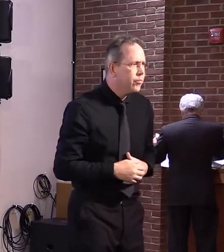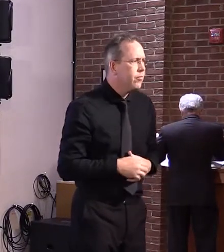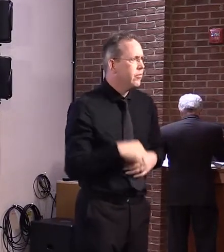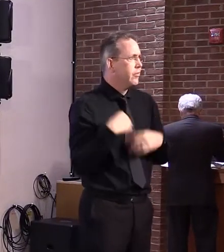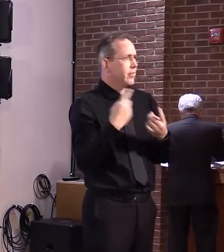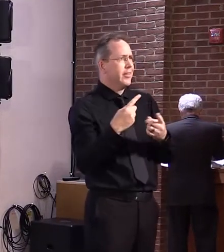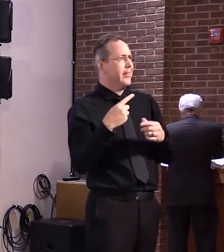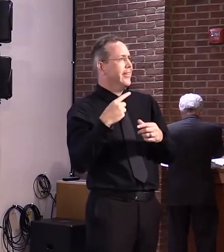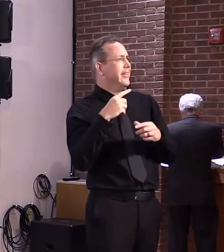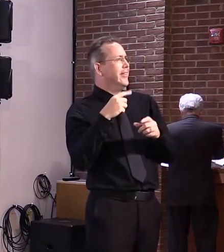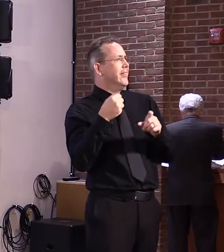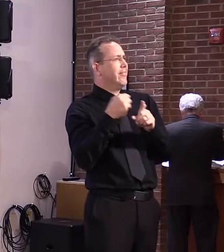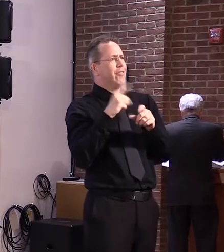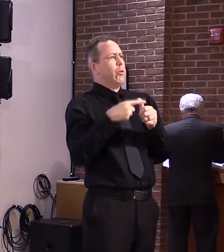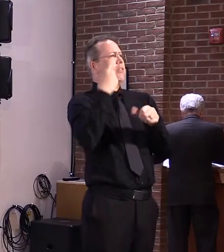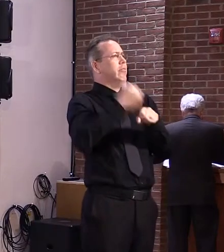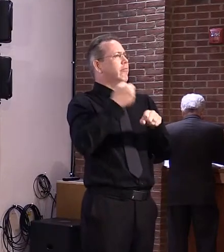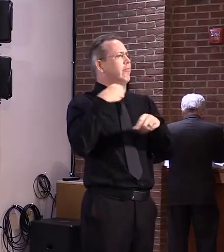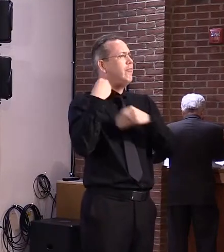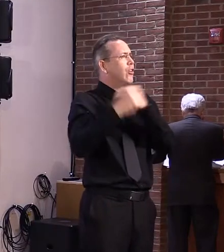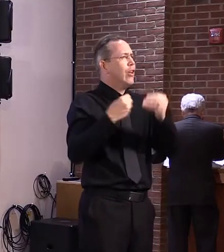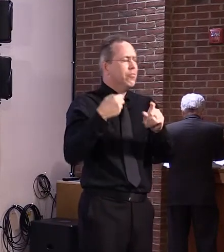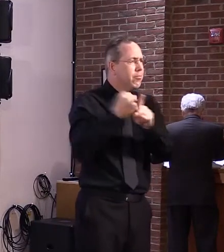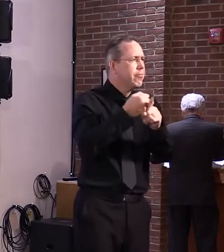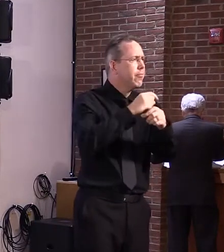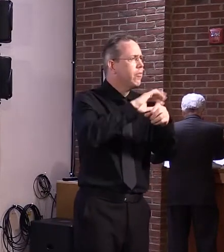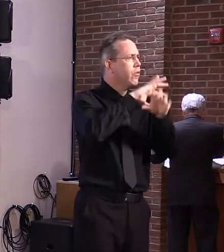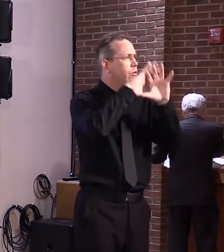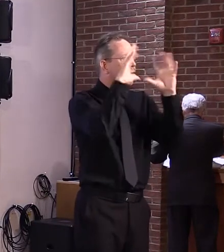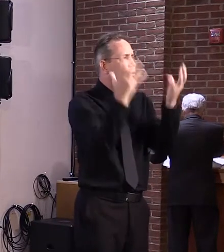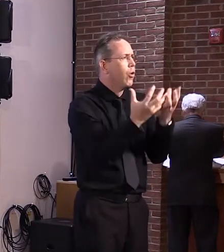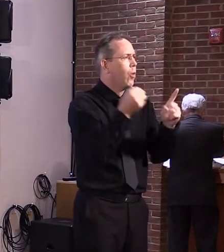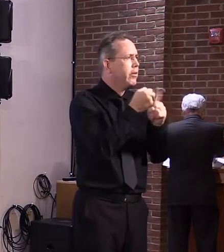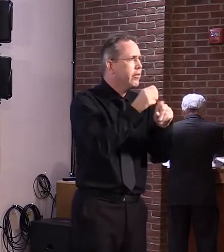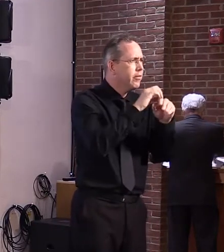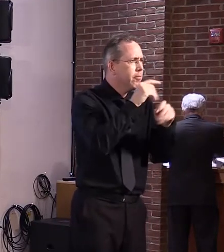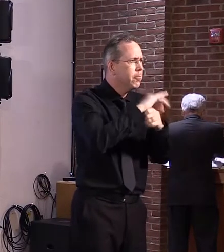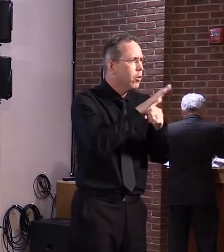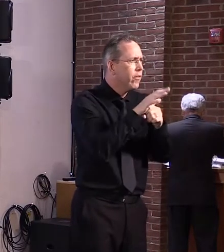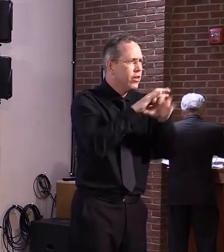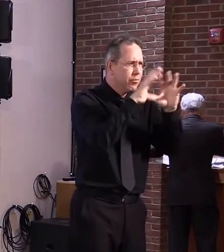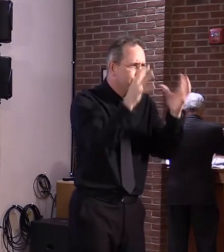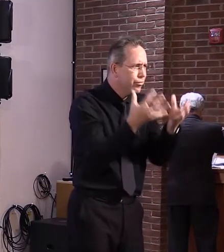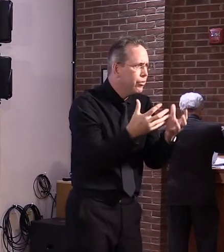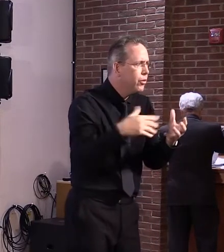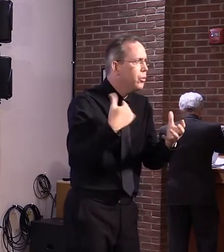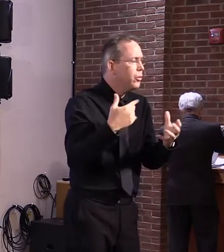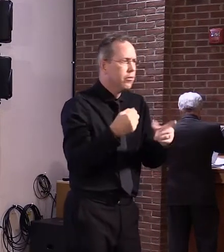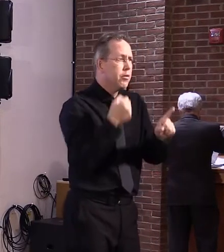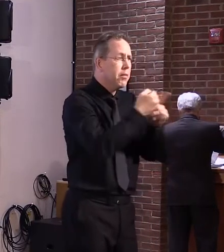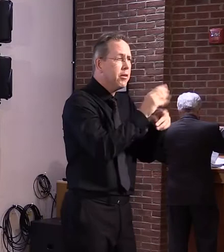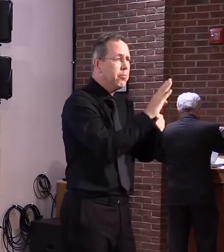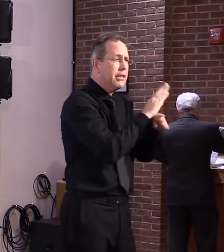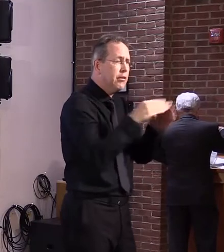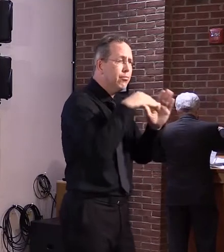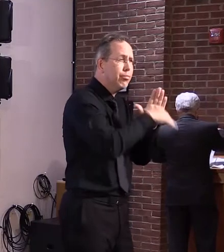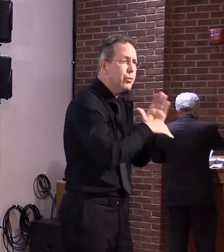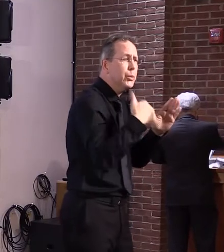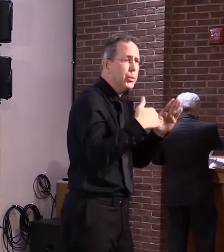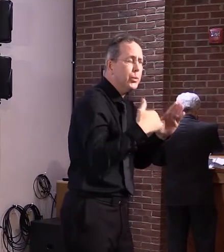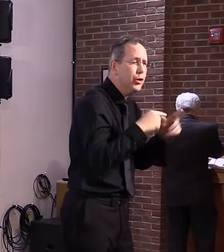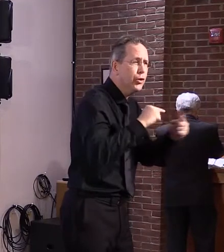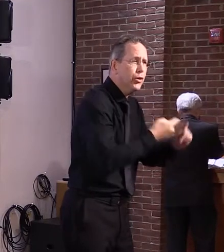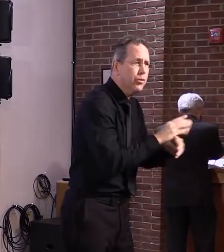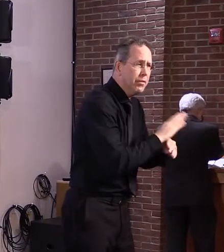pandemic has caused incredible economic challenge and damages. It's taken the support and effort